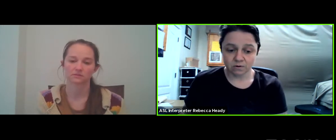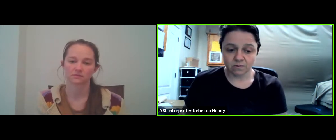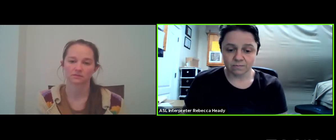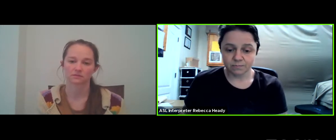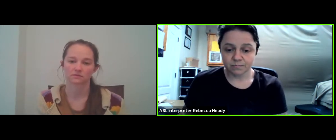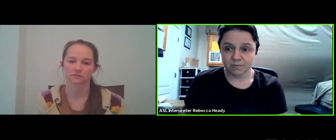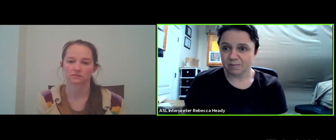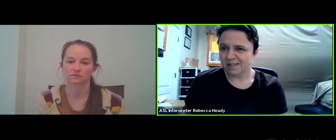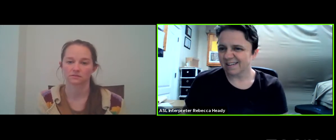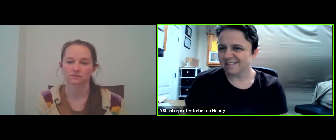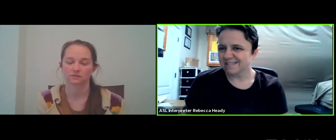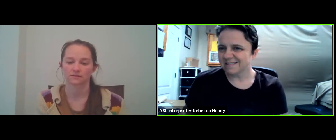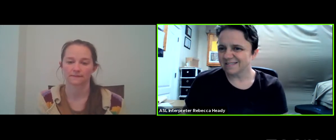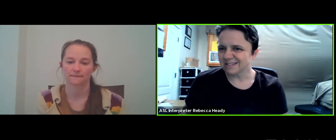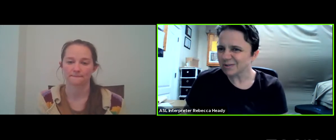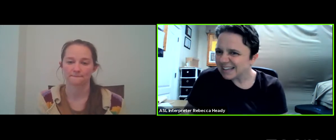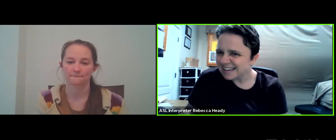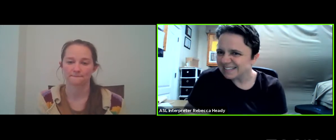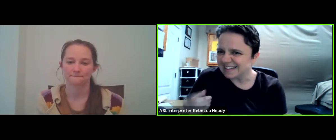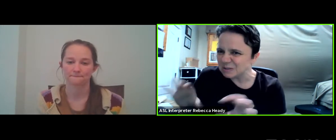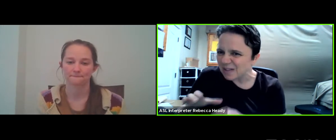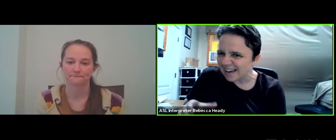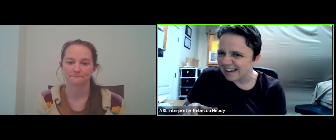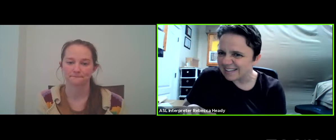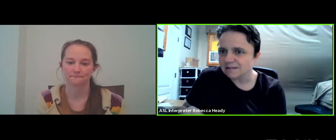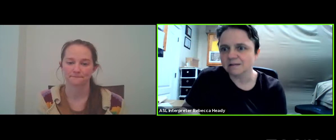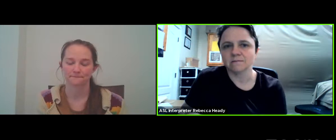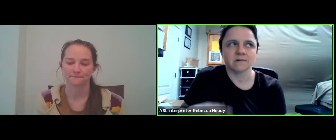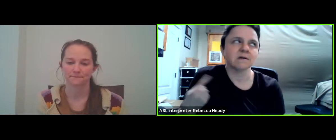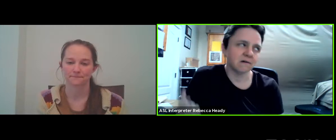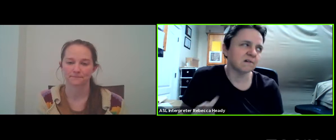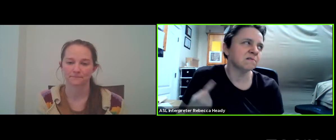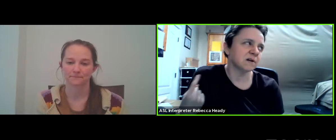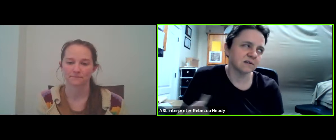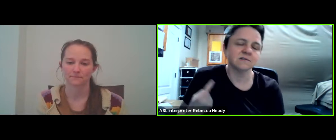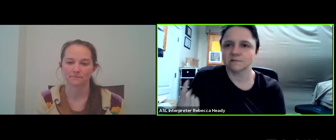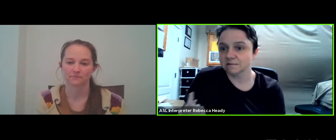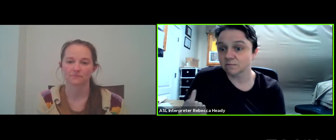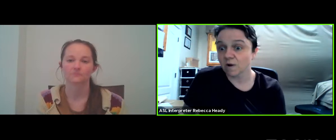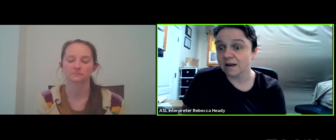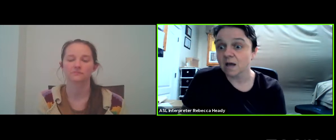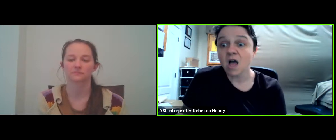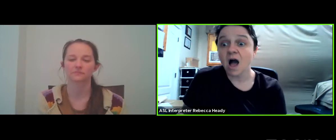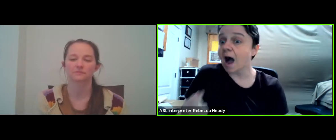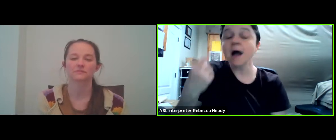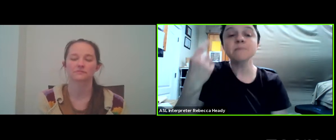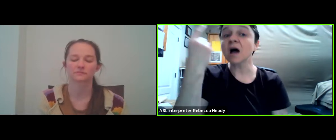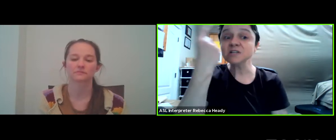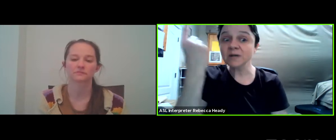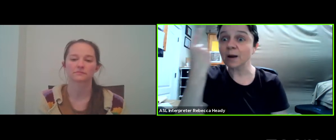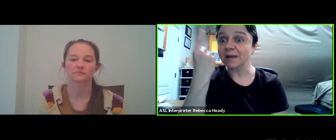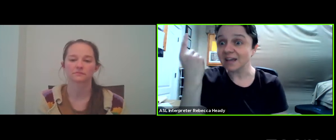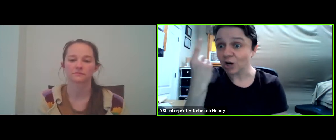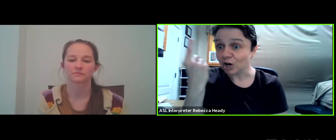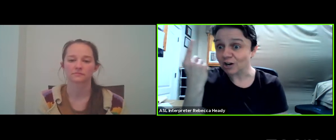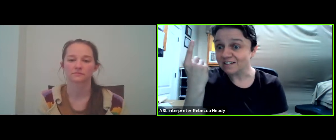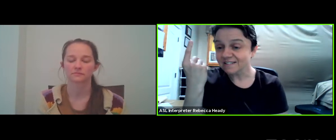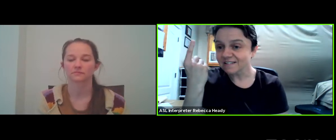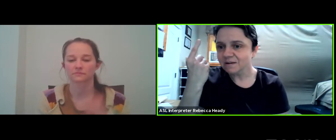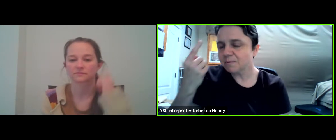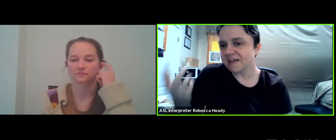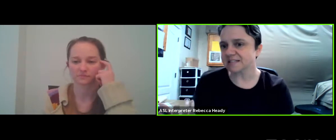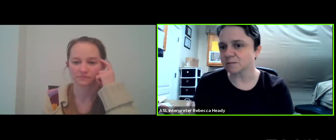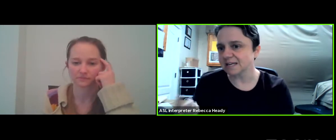example, people like, really? They do that? No, like always, right? I'm not doing it up